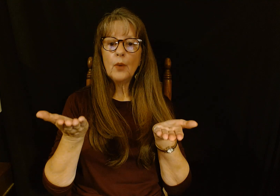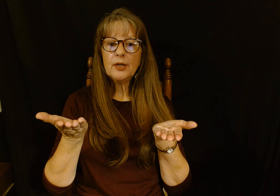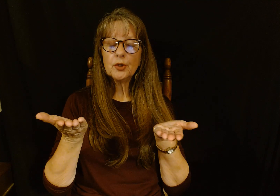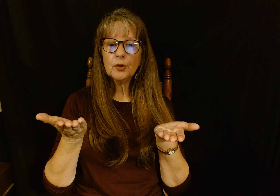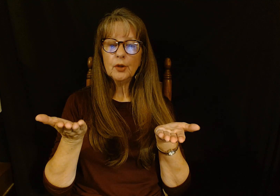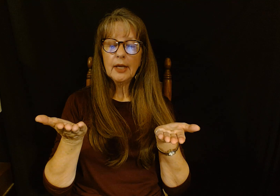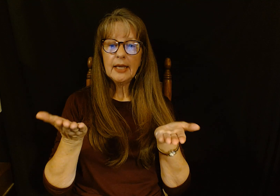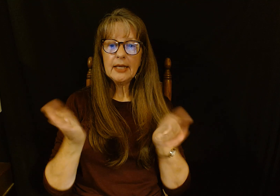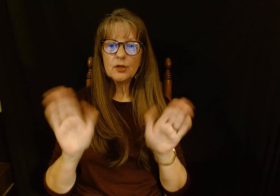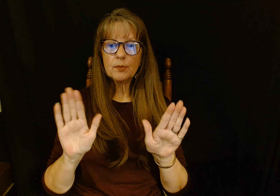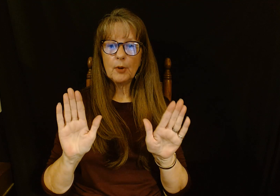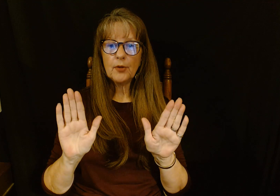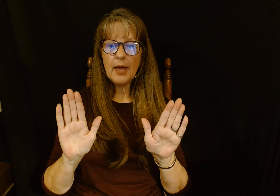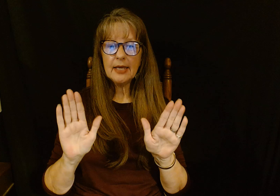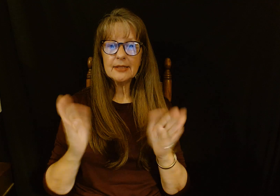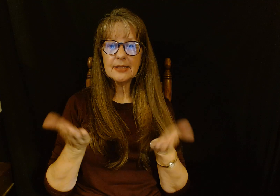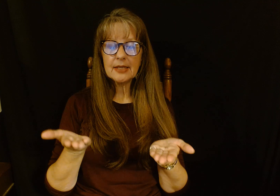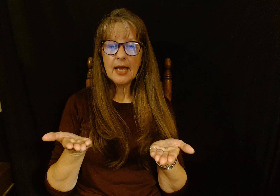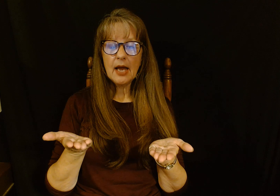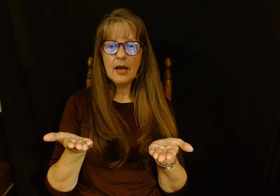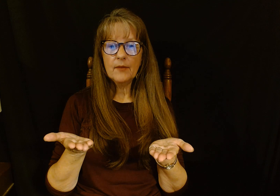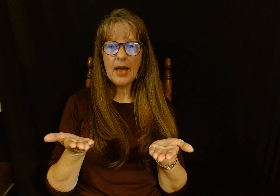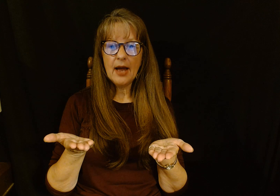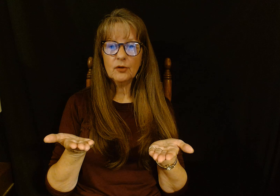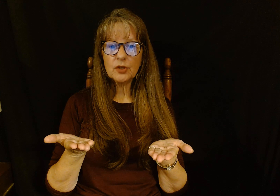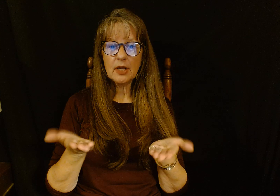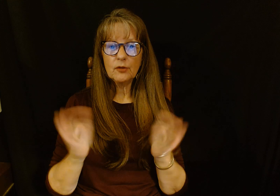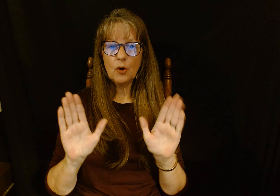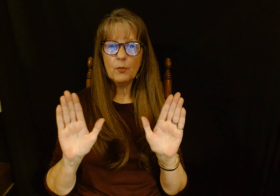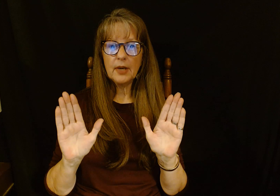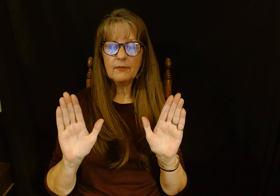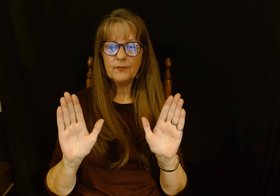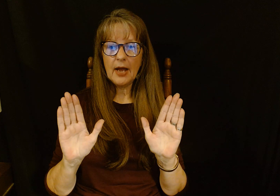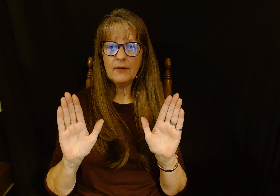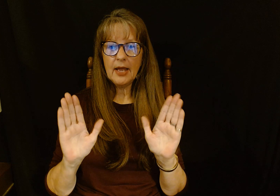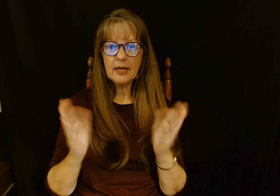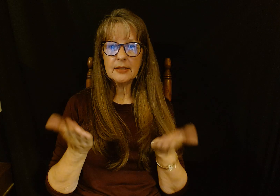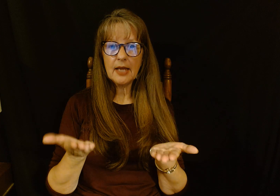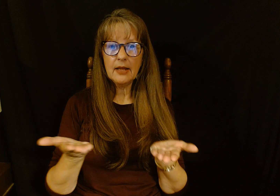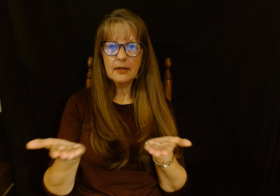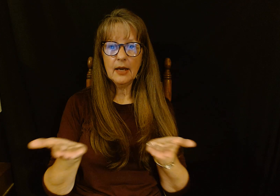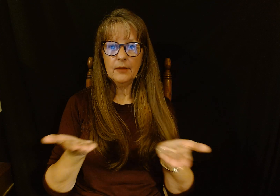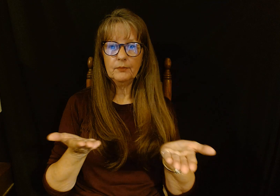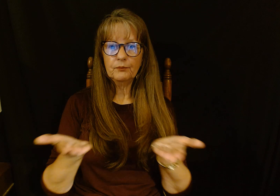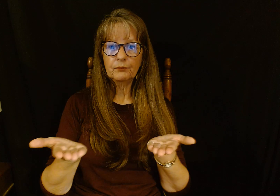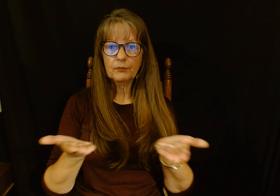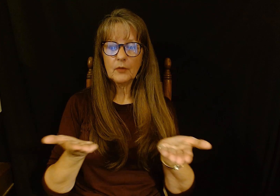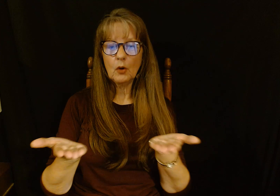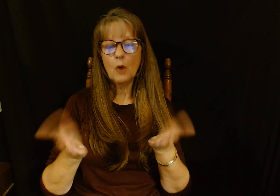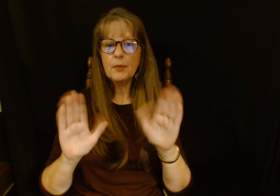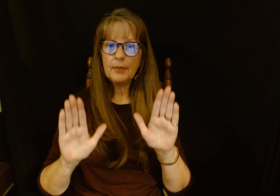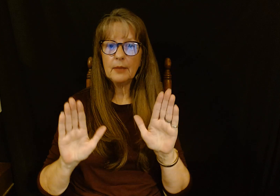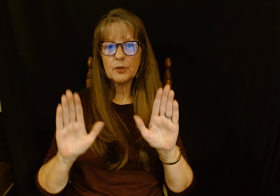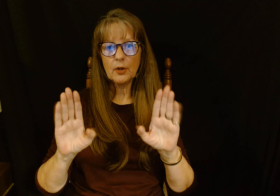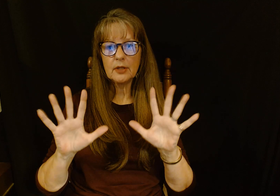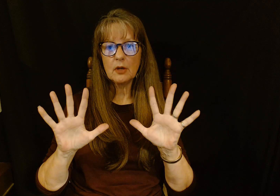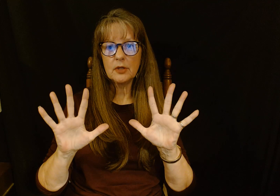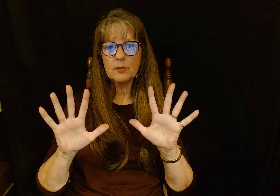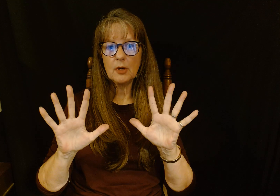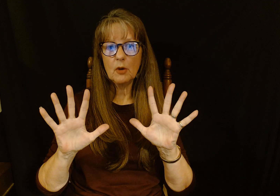waiter is both hands out, and they're open 5 hand, and or open B, I'm sorry, because this would be open